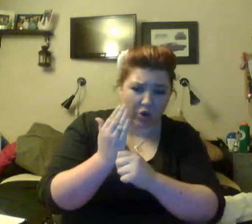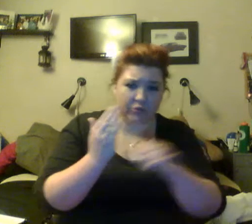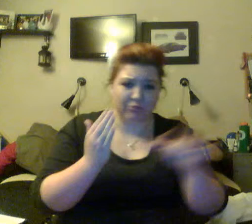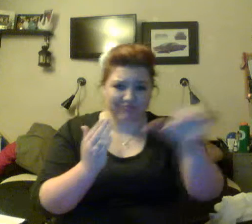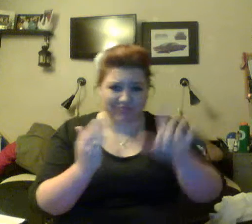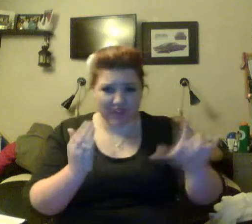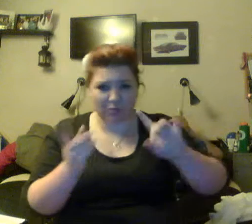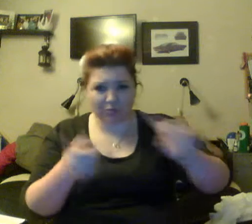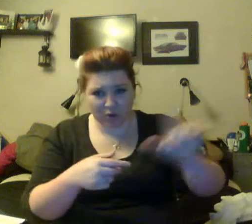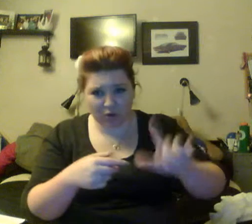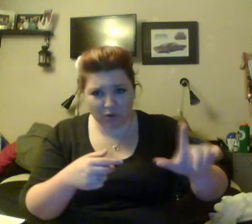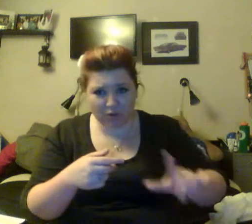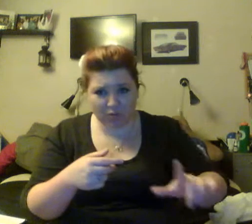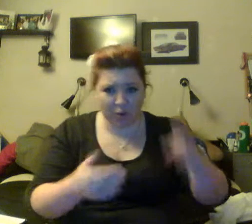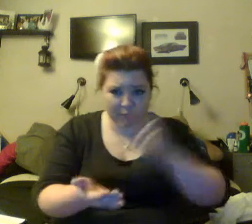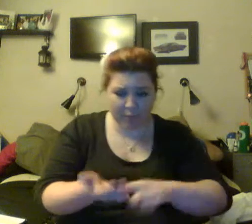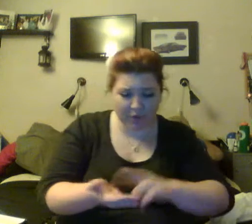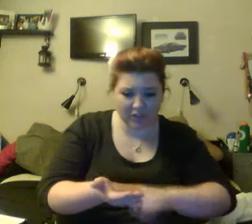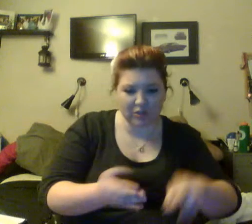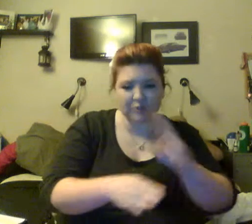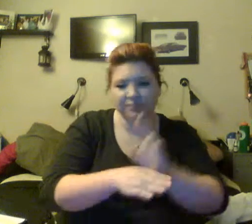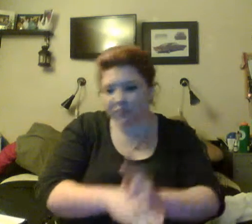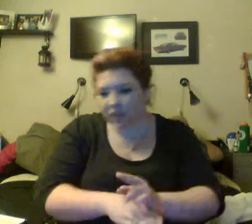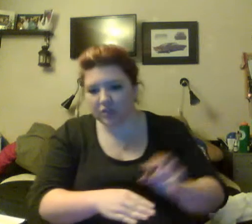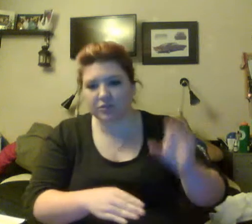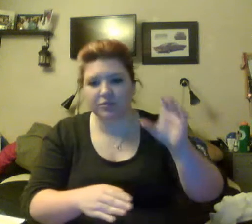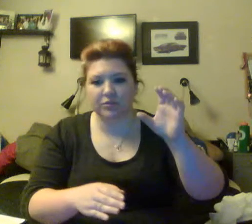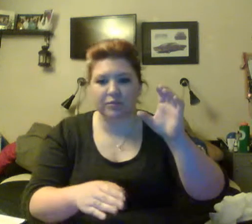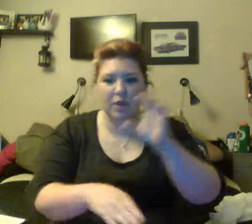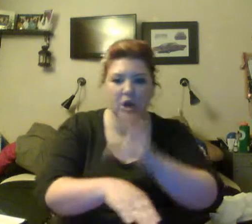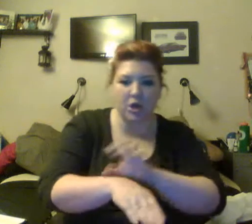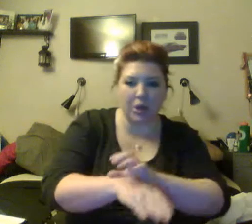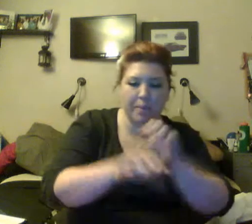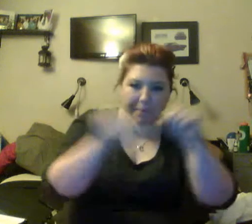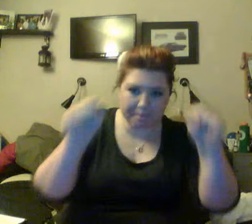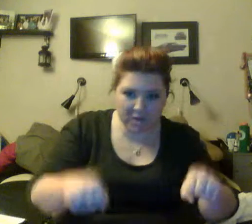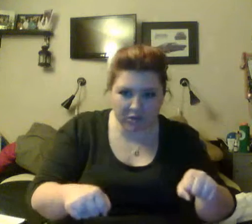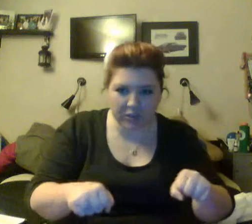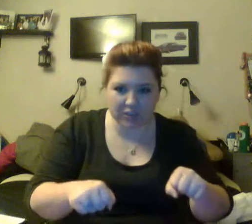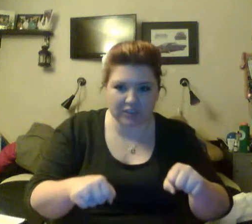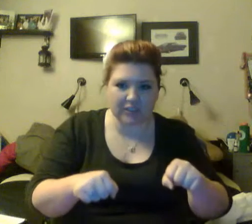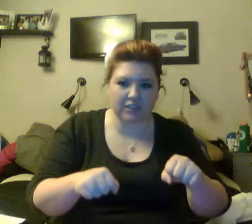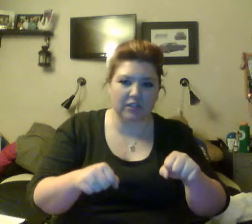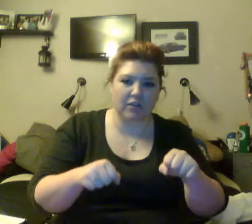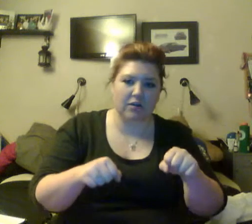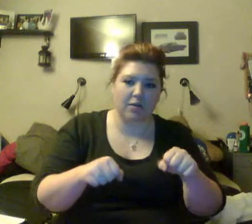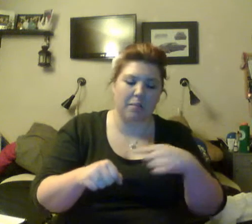use the computer system in the library instead of looking on the web, even though I know the web is the way of the future. I'm a little old-fashioned, and